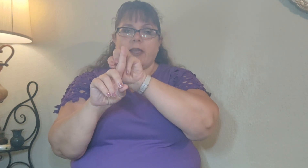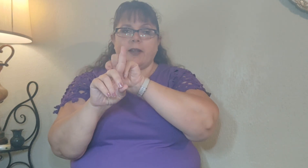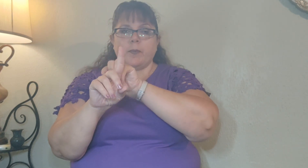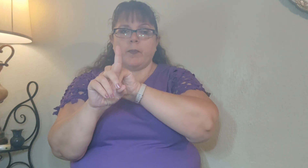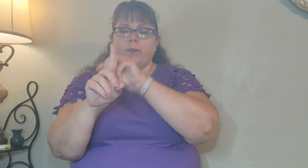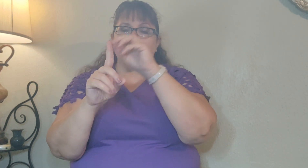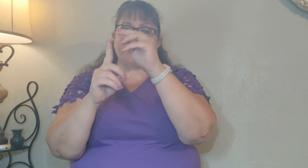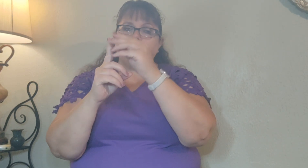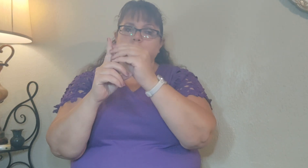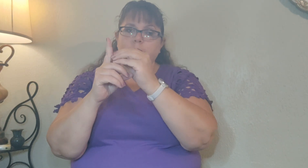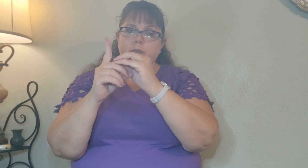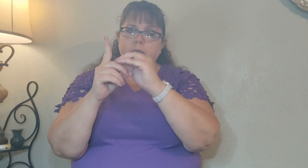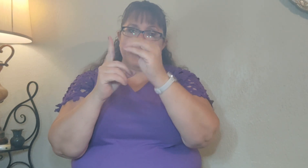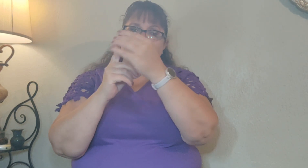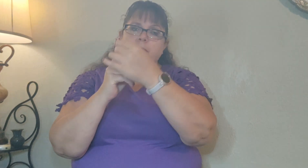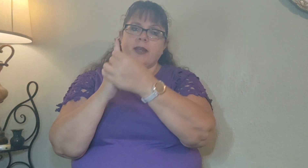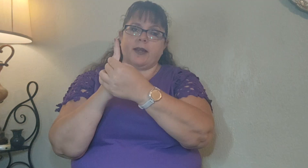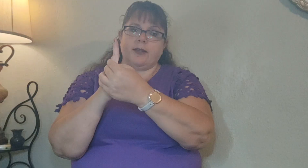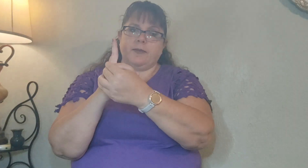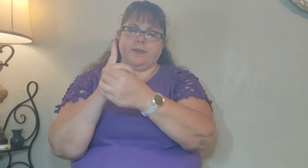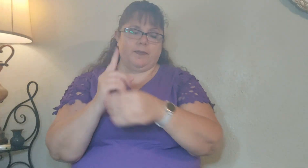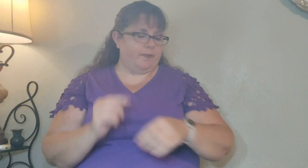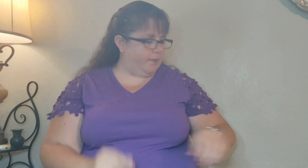peeling a banana.